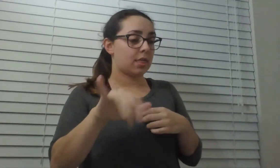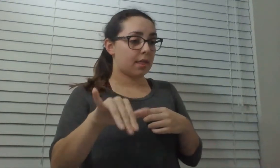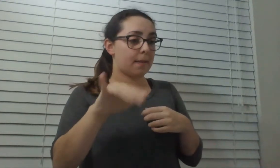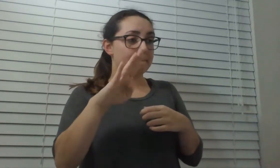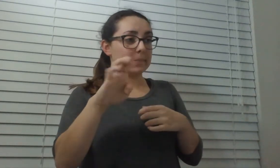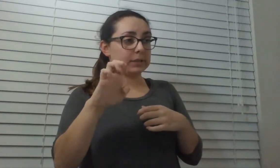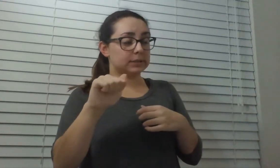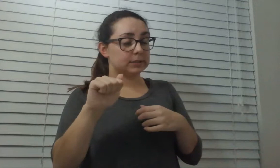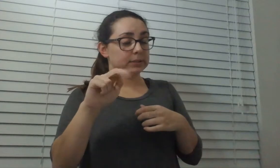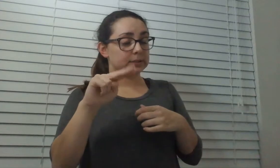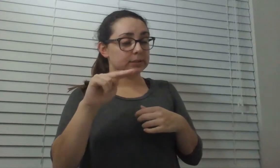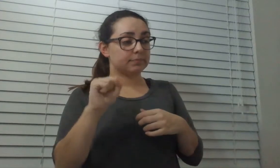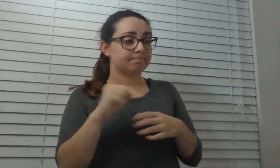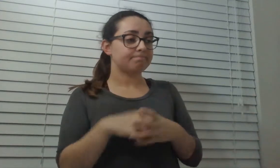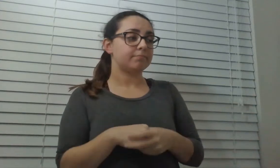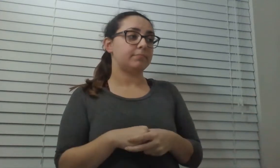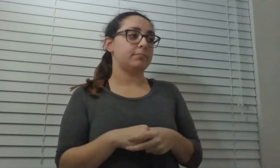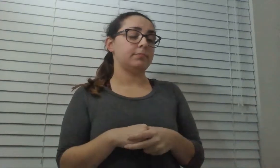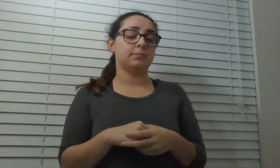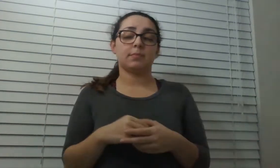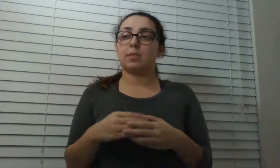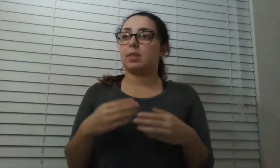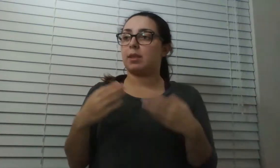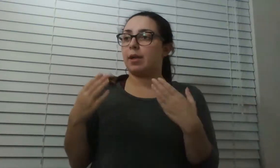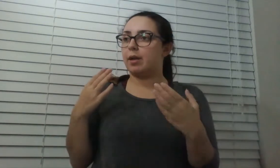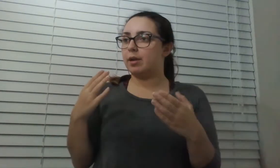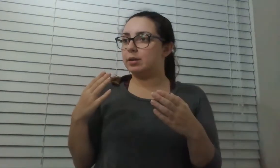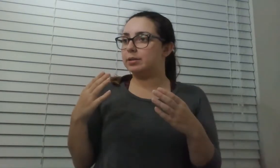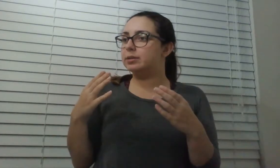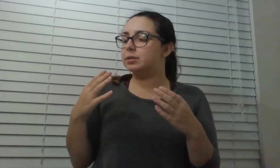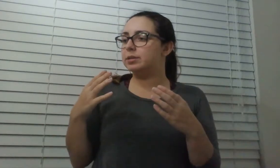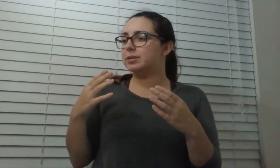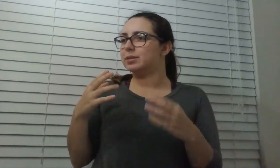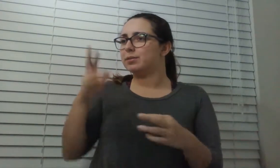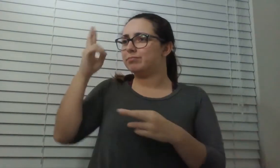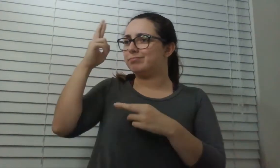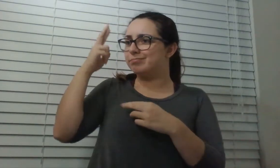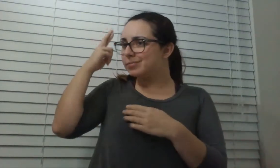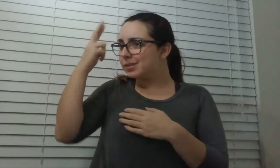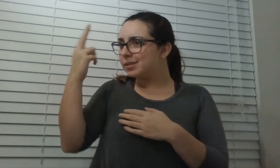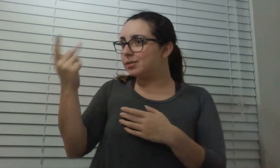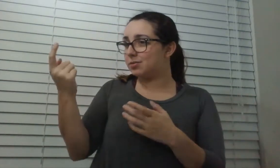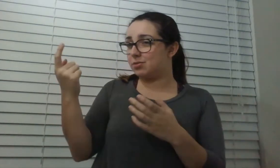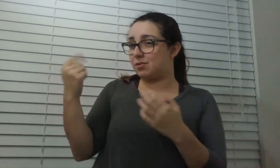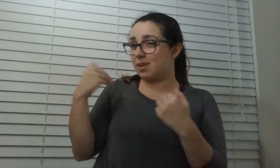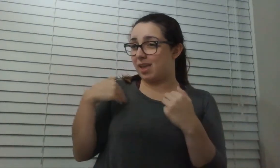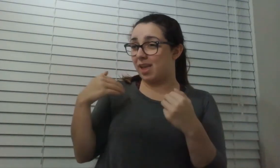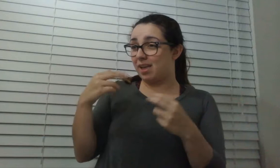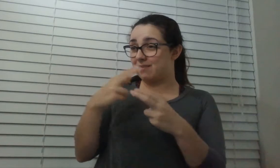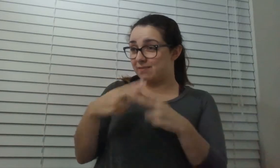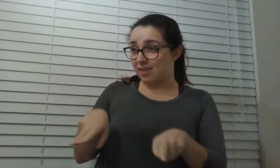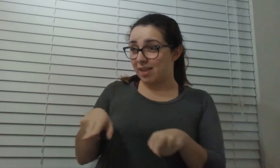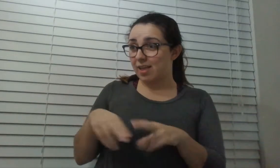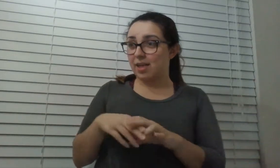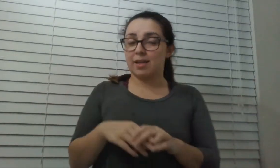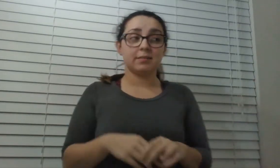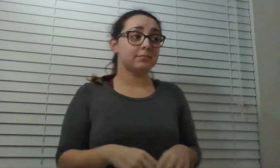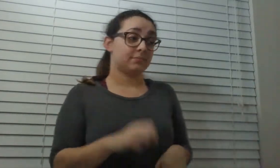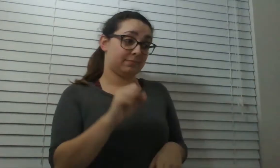some reason why he has memorialized this egg. Well, I'm glad you mentioned it. I just happen to have